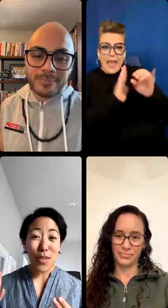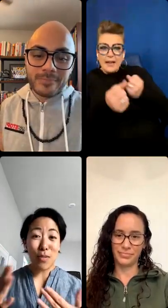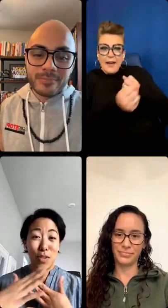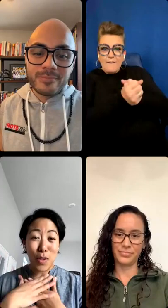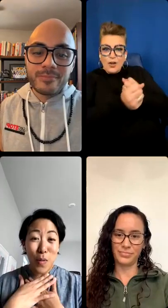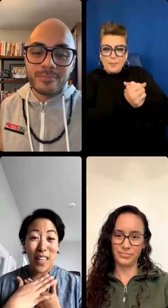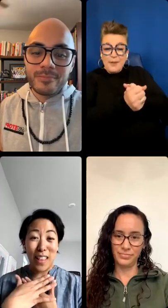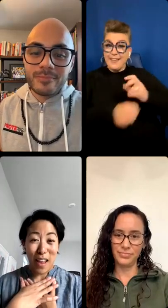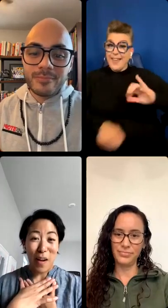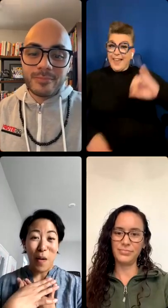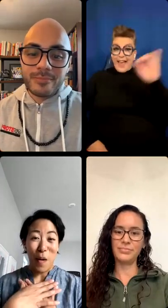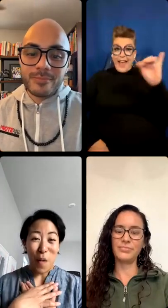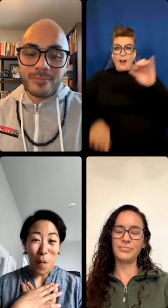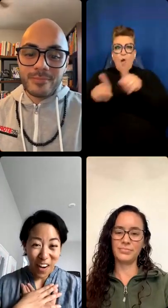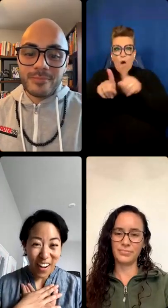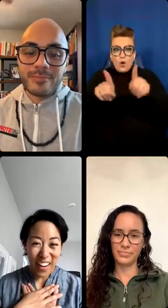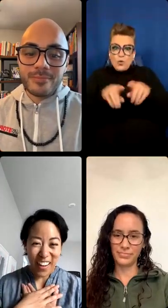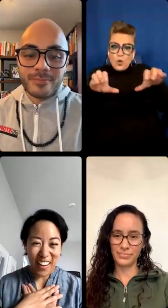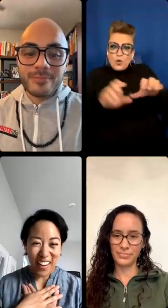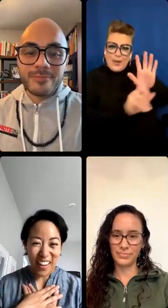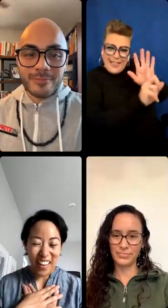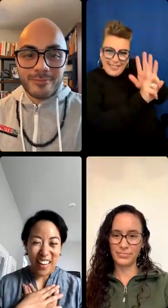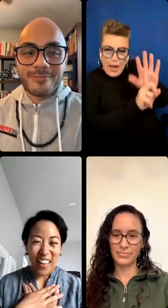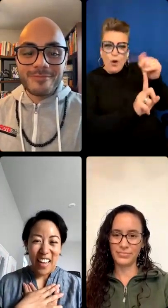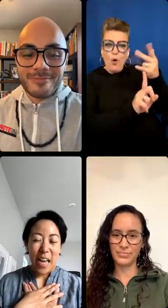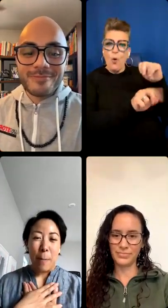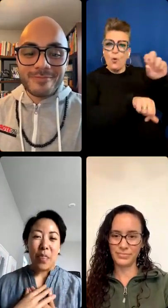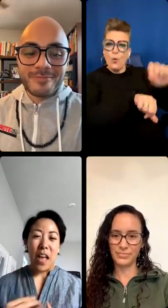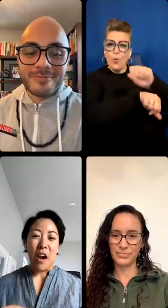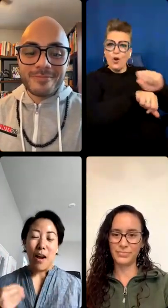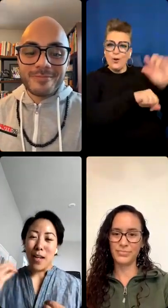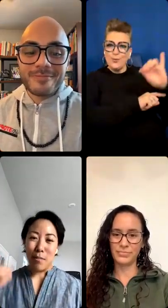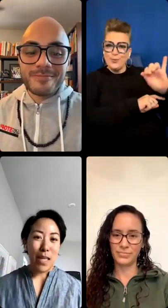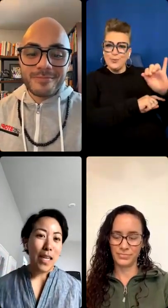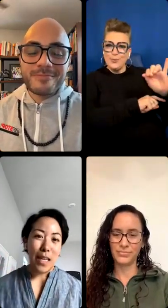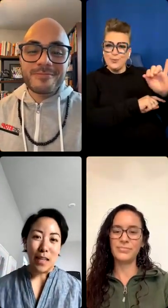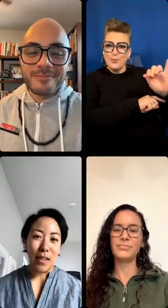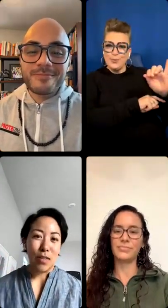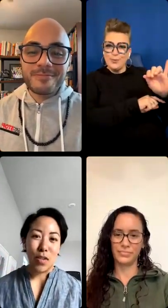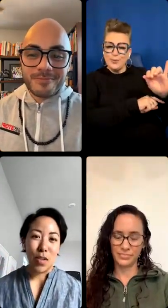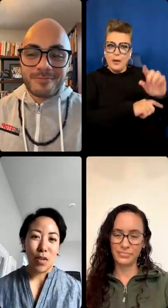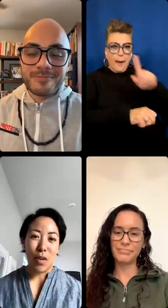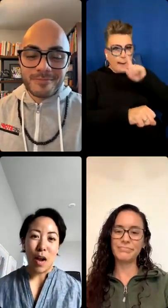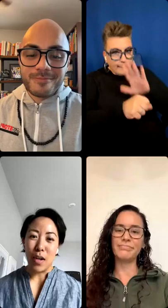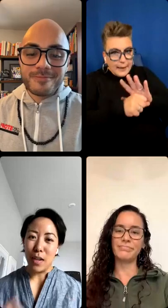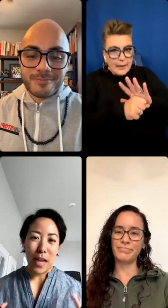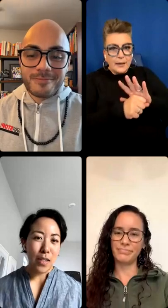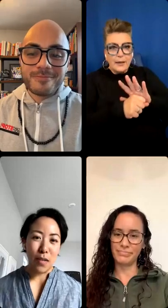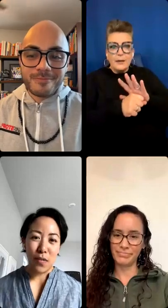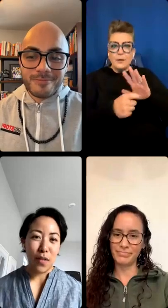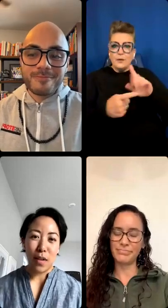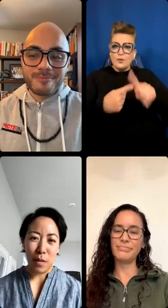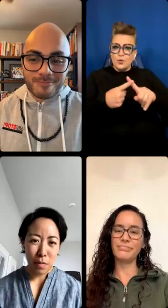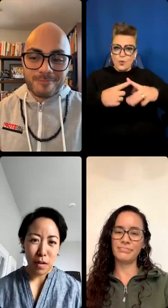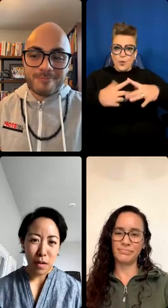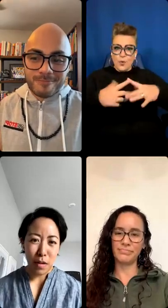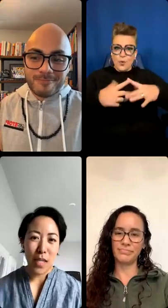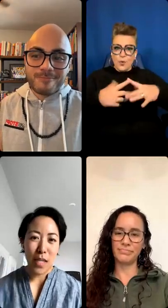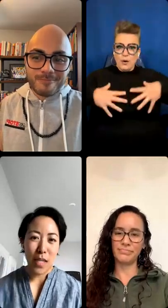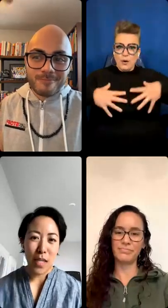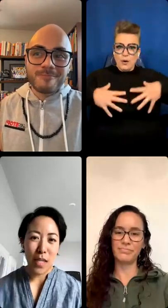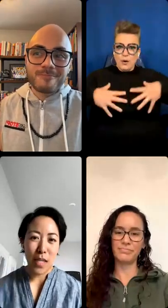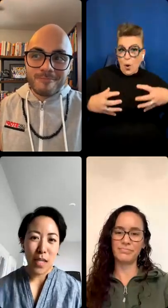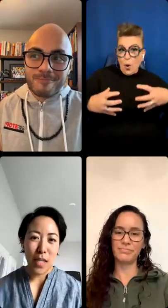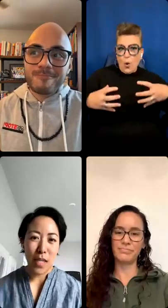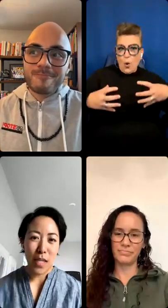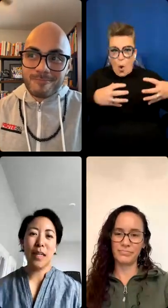are also doing their work and are committed to our collective